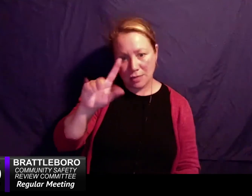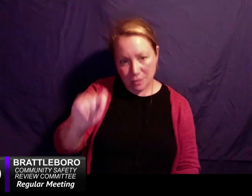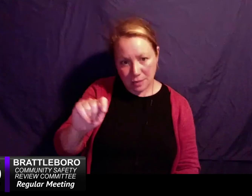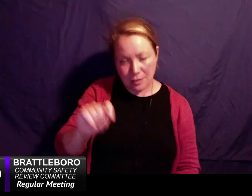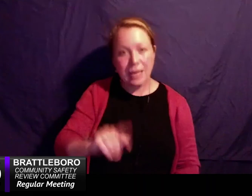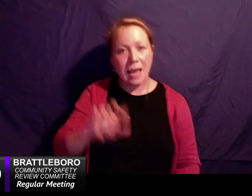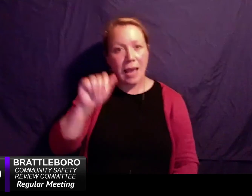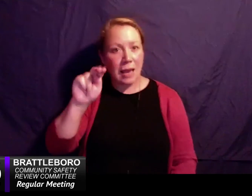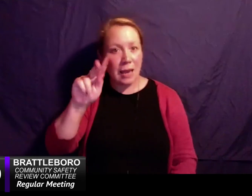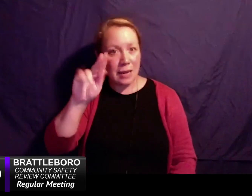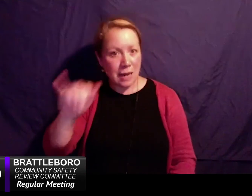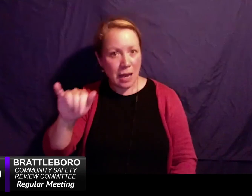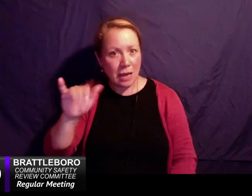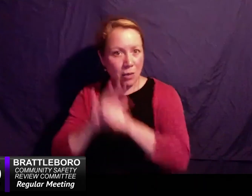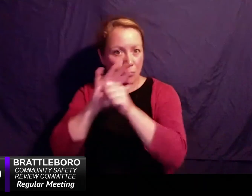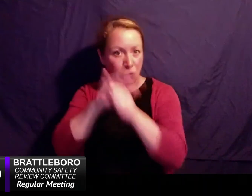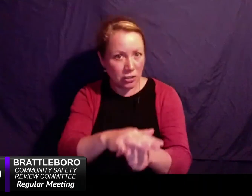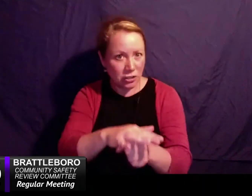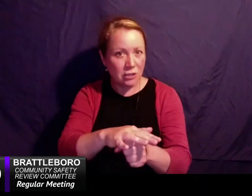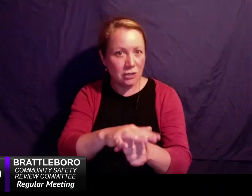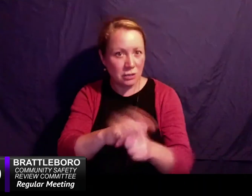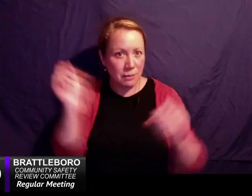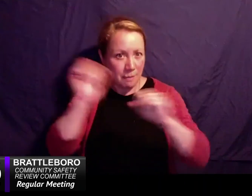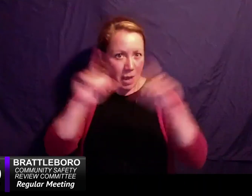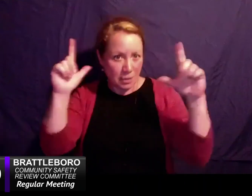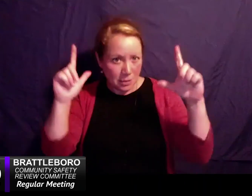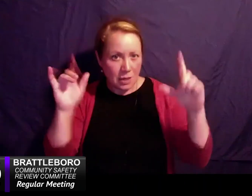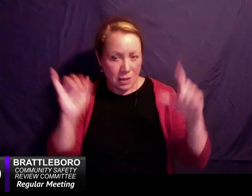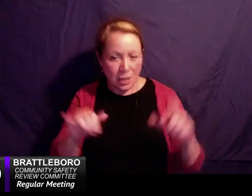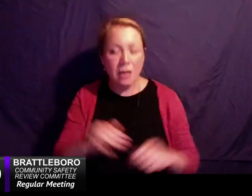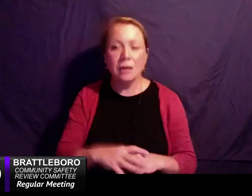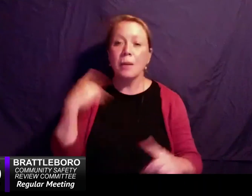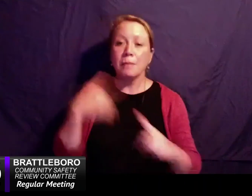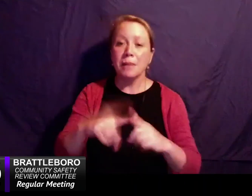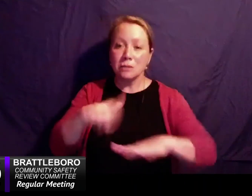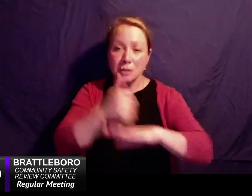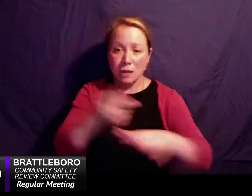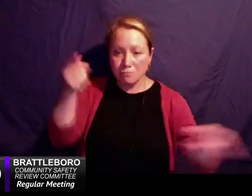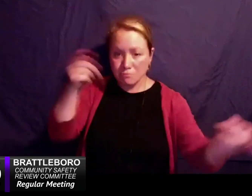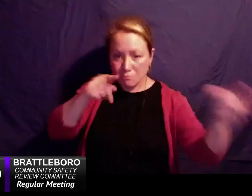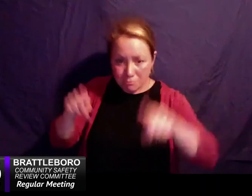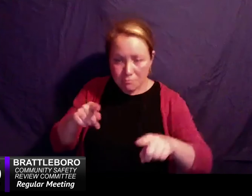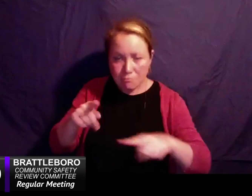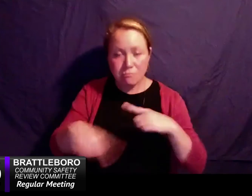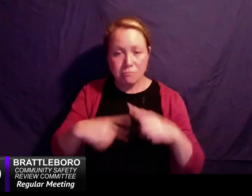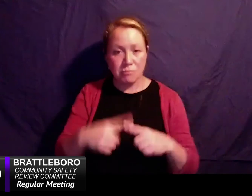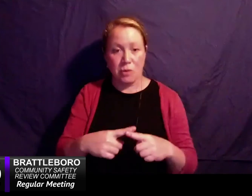framework, and to establish agreements together about,